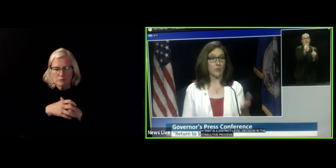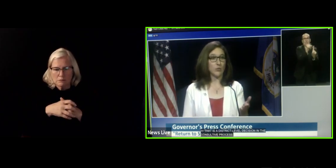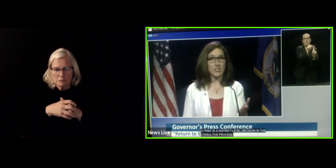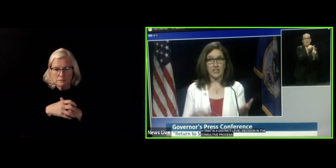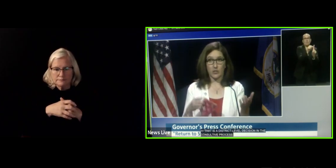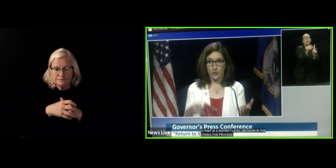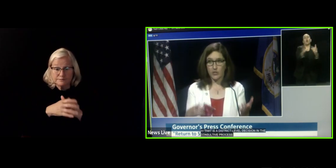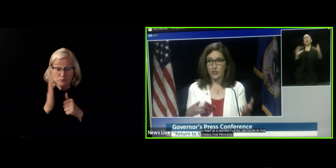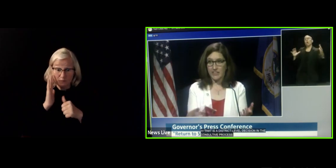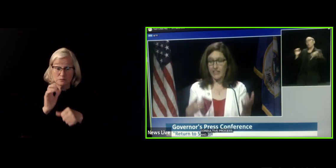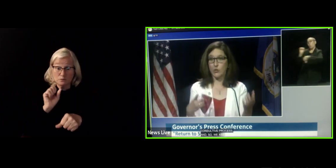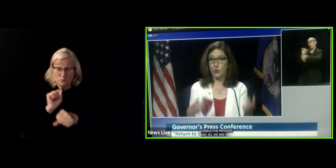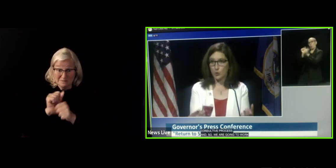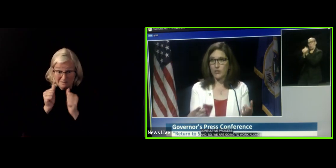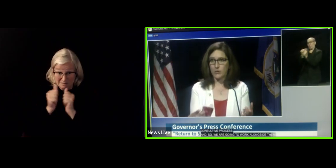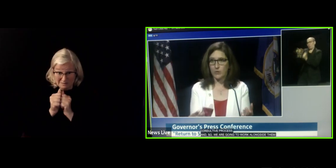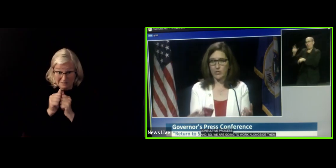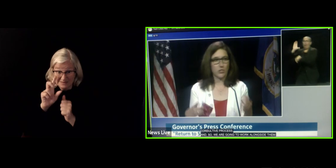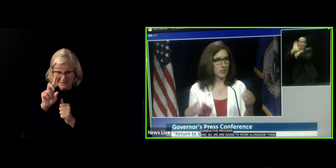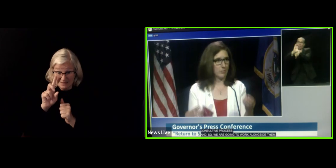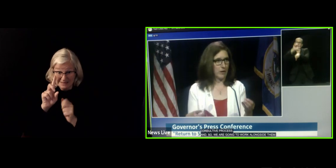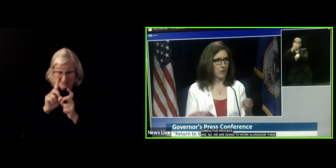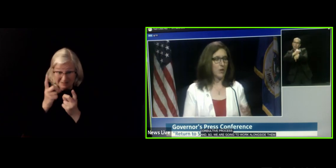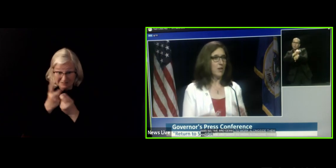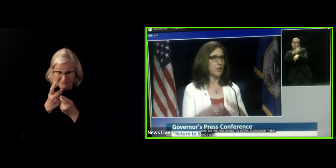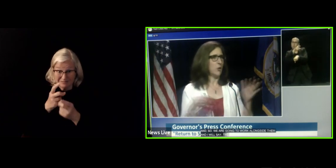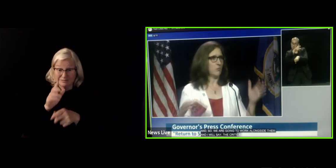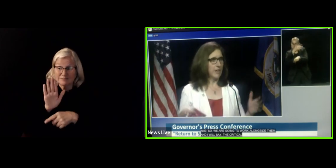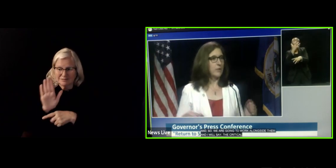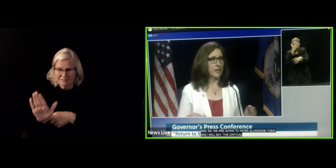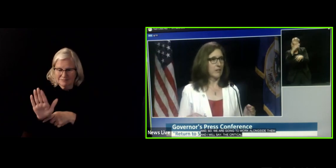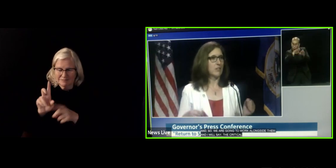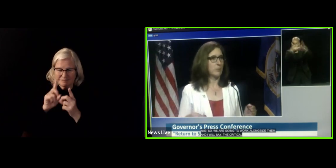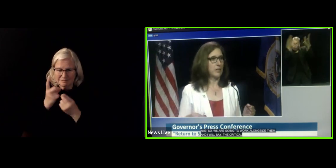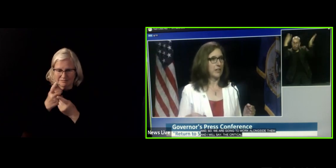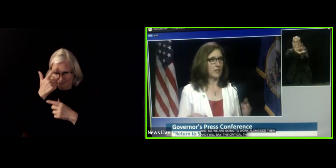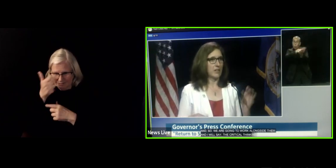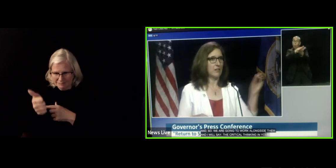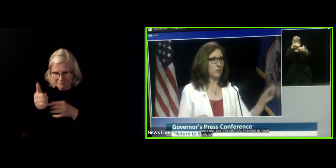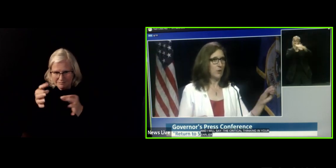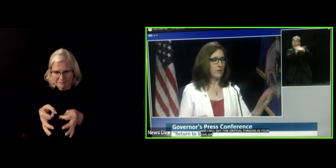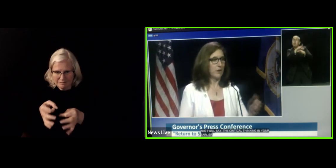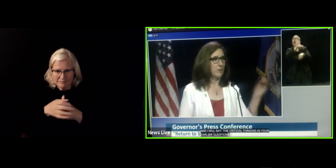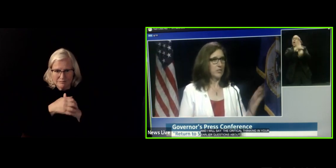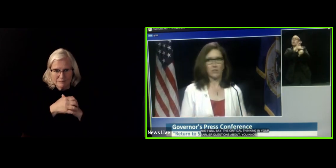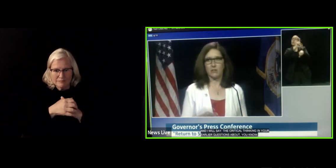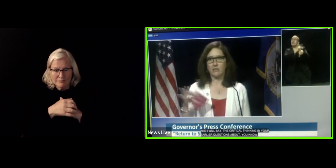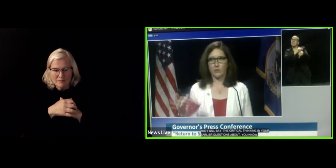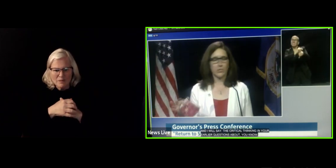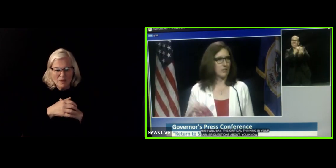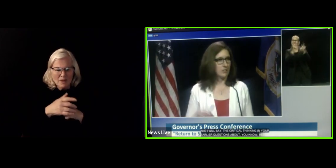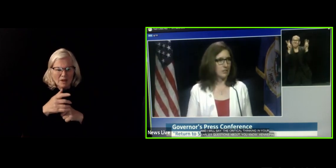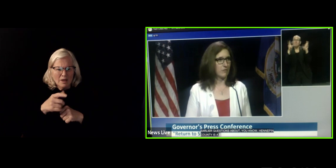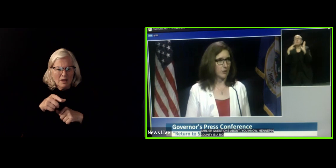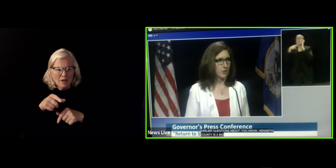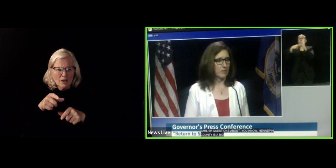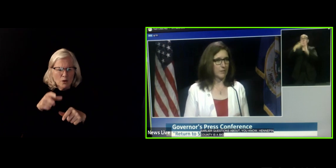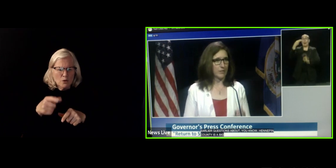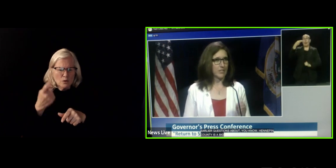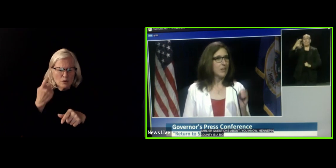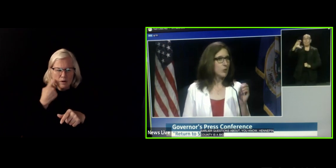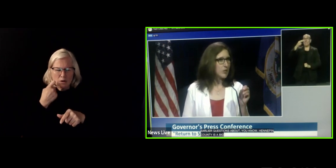And I will say the critical thinking in your earlier questions about, Hennepin County is a big county. What about Minnetonka versus